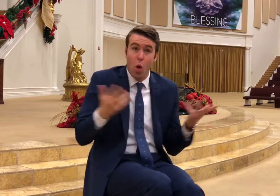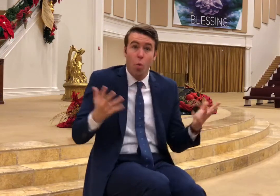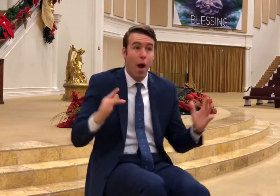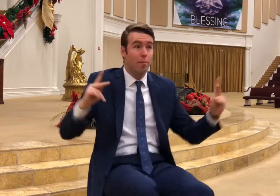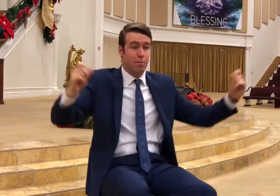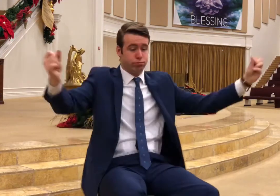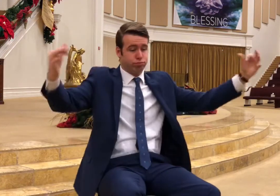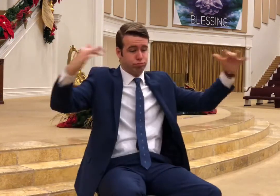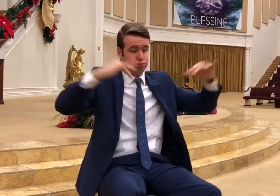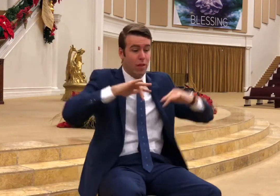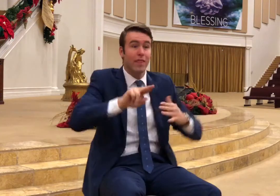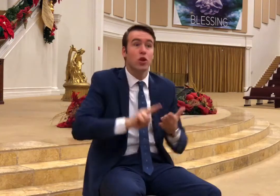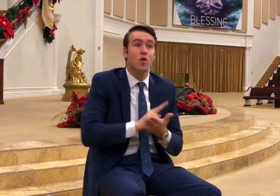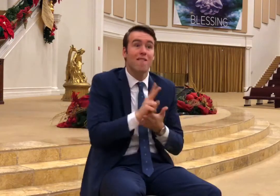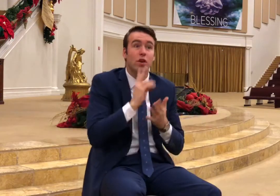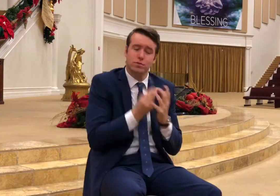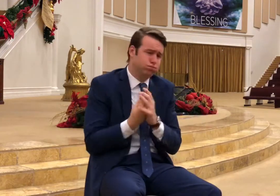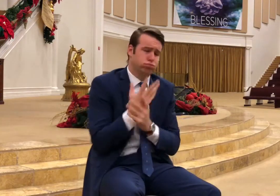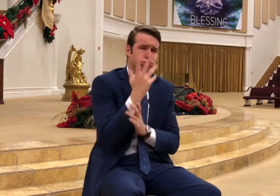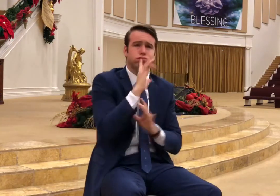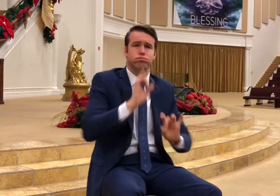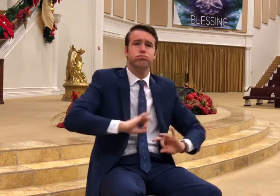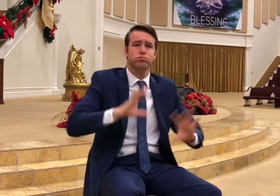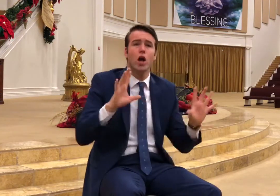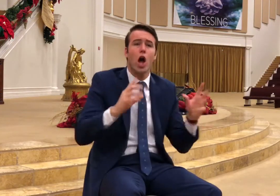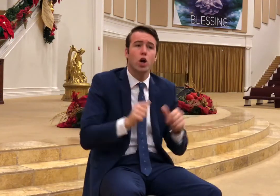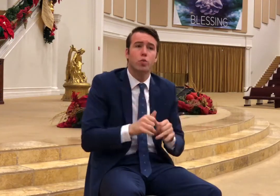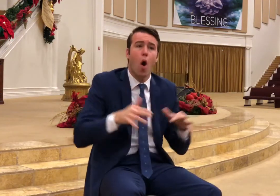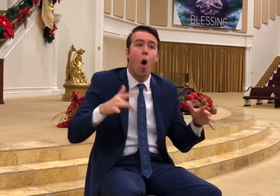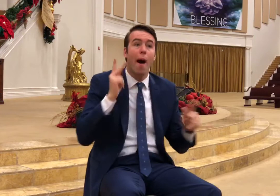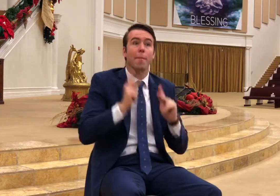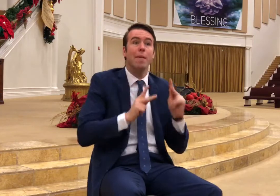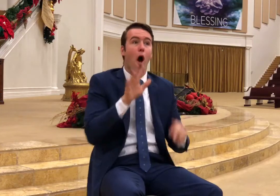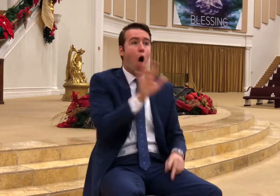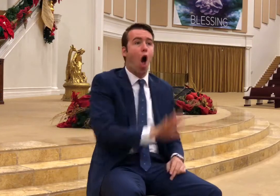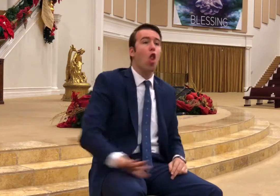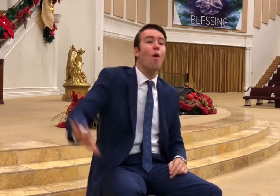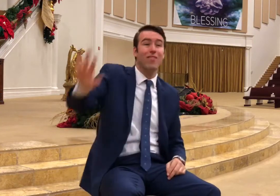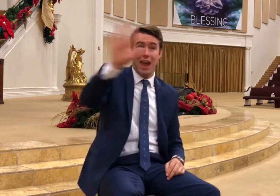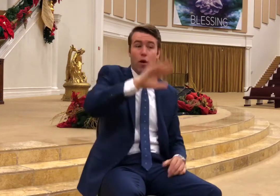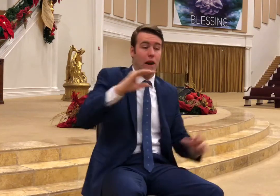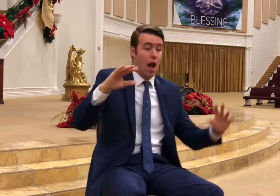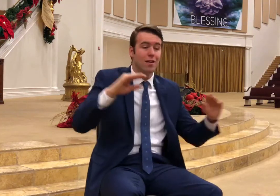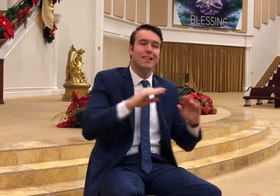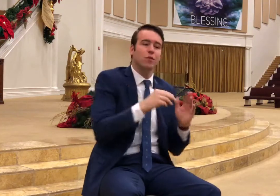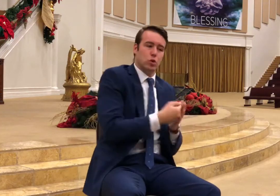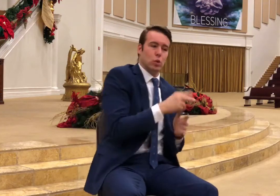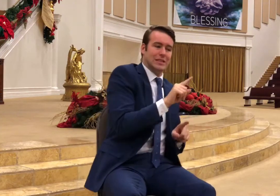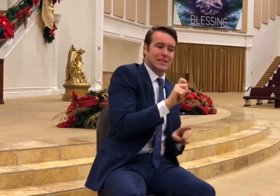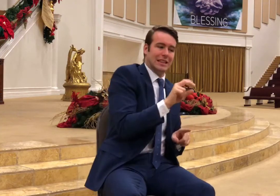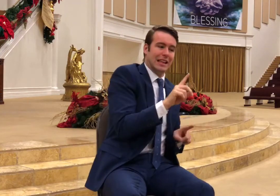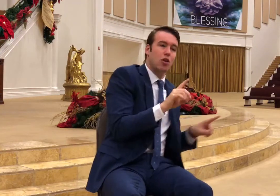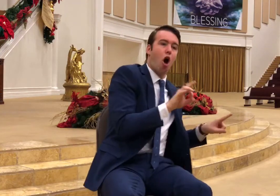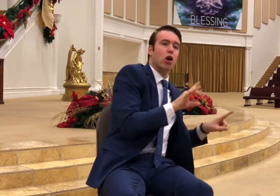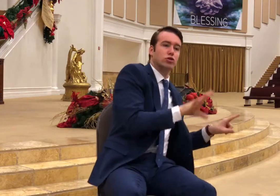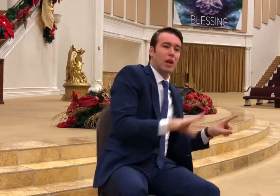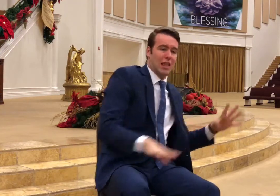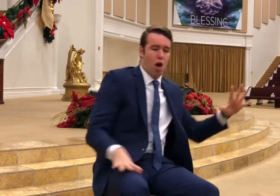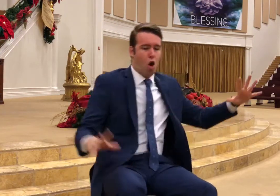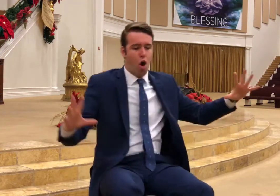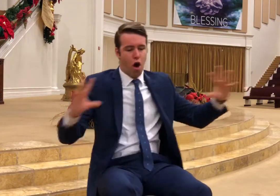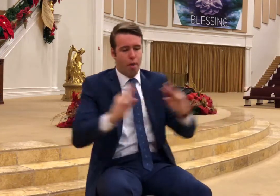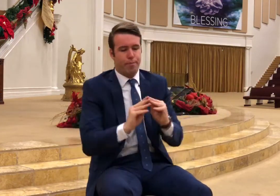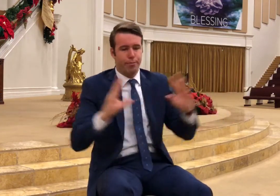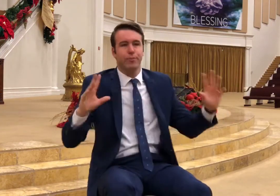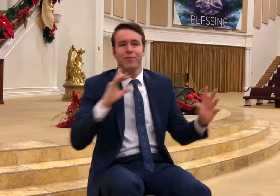universities are growing, expanding, because people from all over the South Pacific, New Zealand, and Australia are traveling to Fiji to